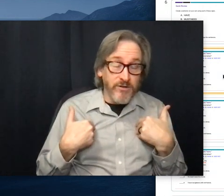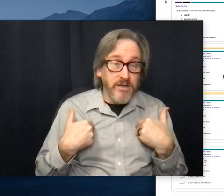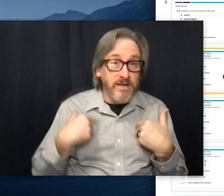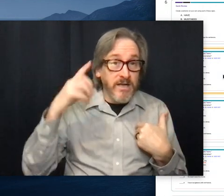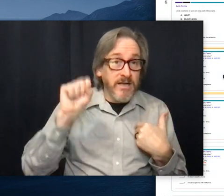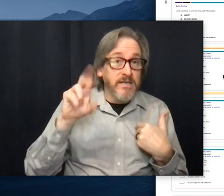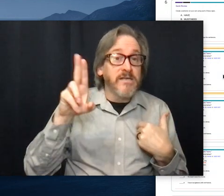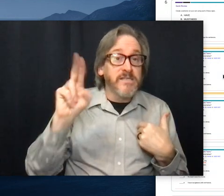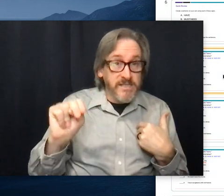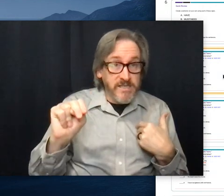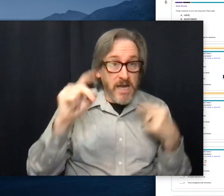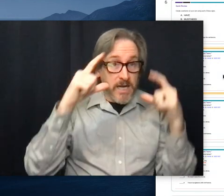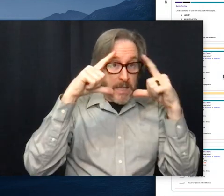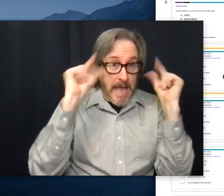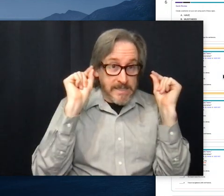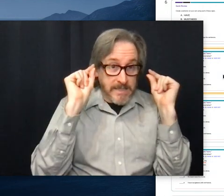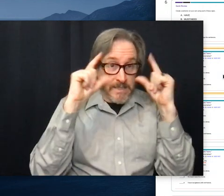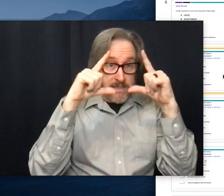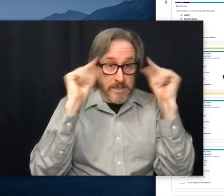have